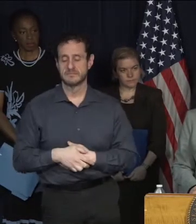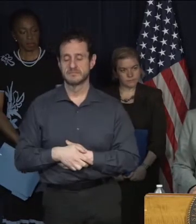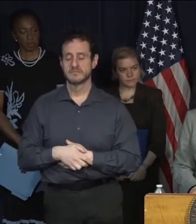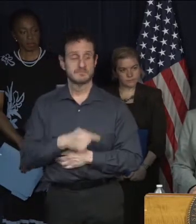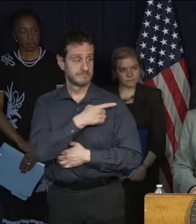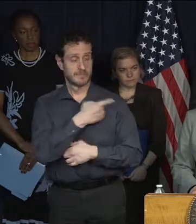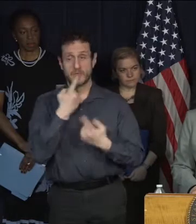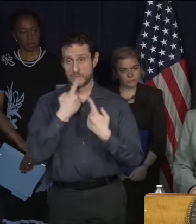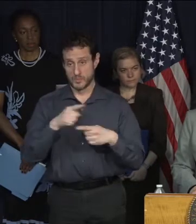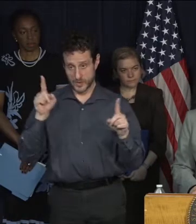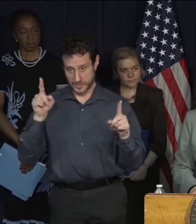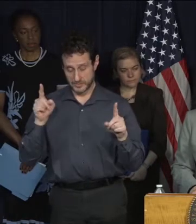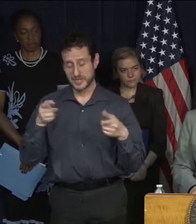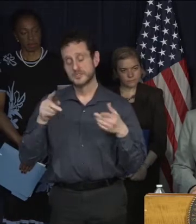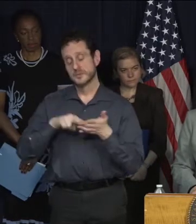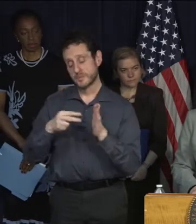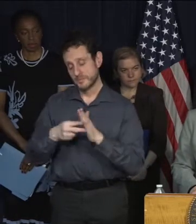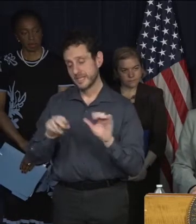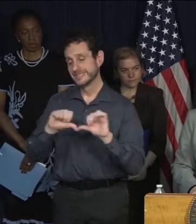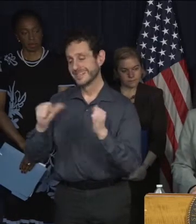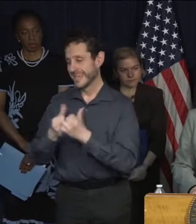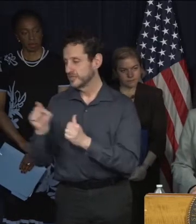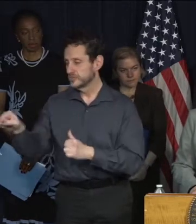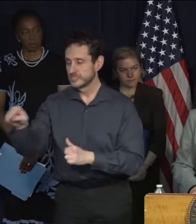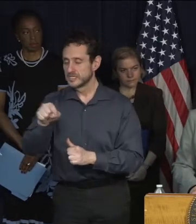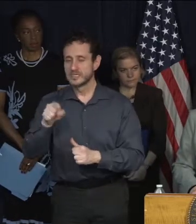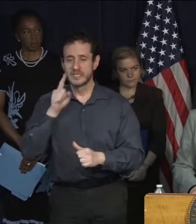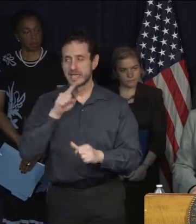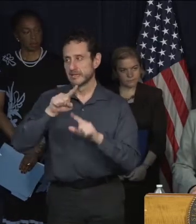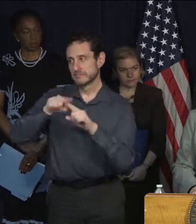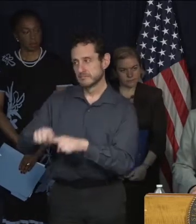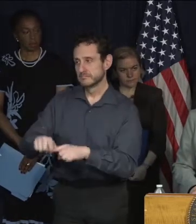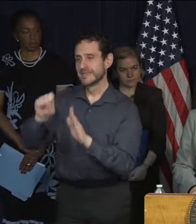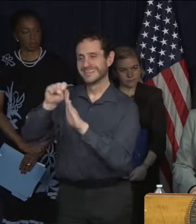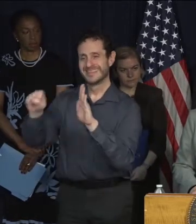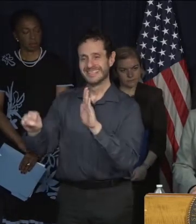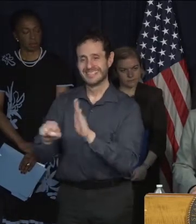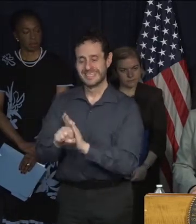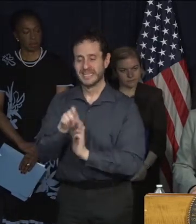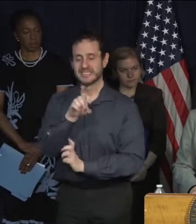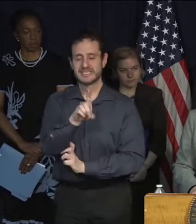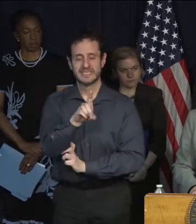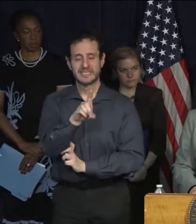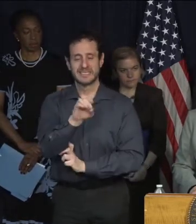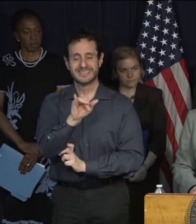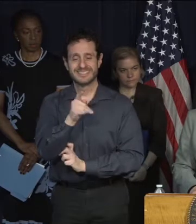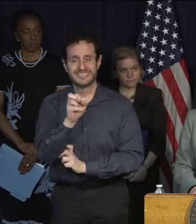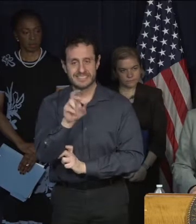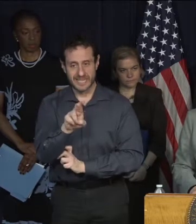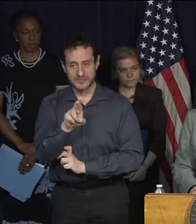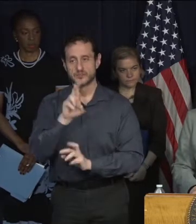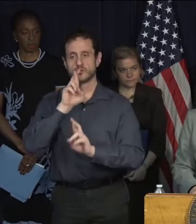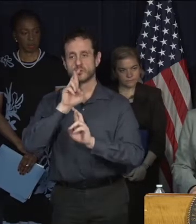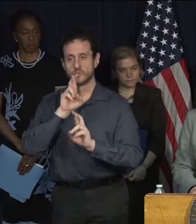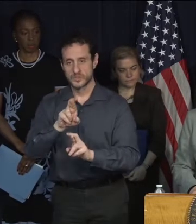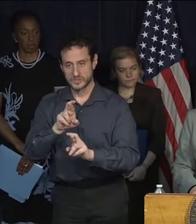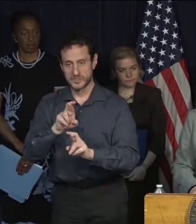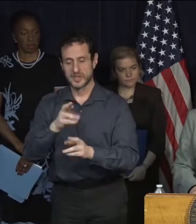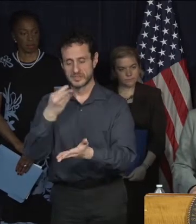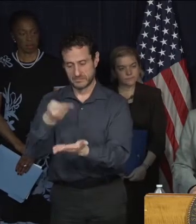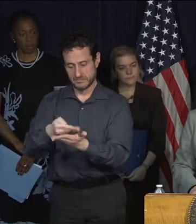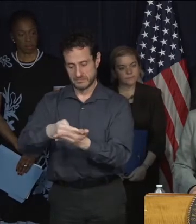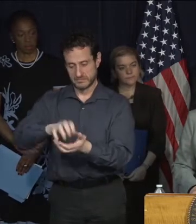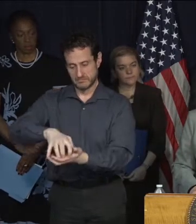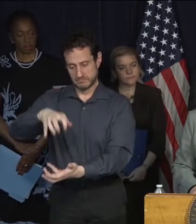proclamation also allows the agencies to draw on the state's Disaster Response Recovery Fund, which is used to pay